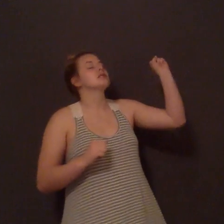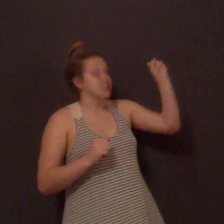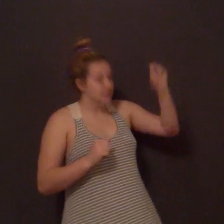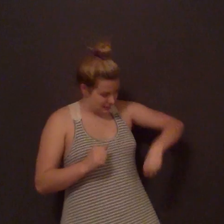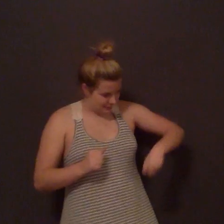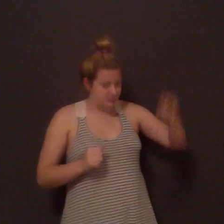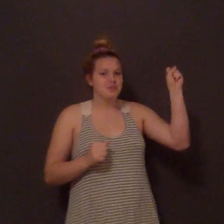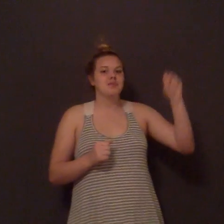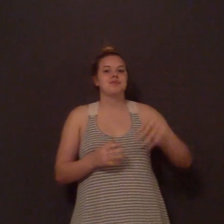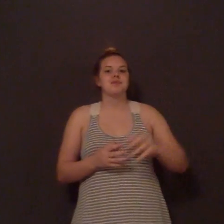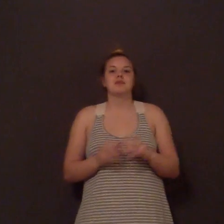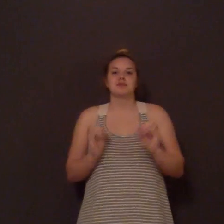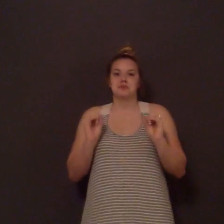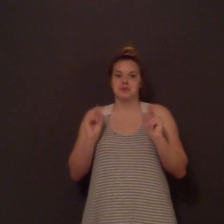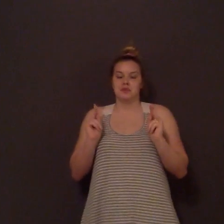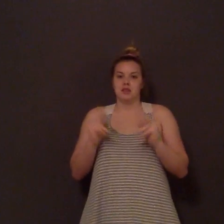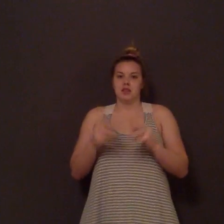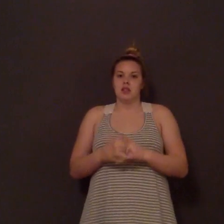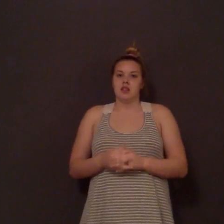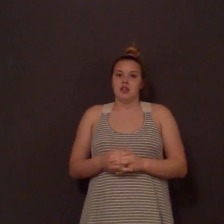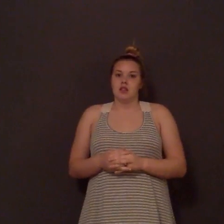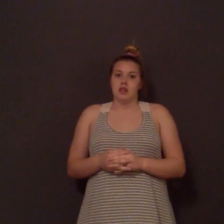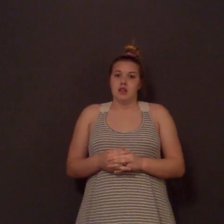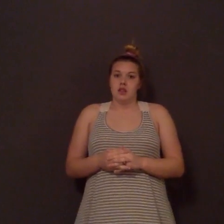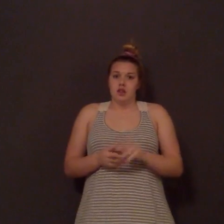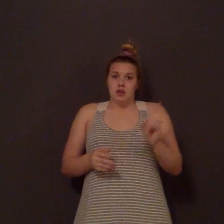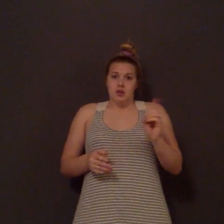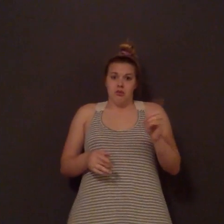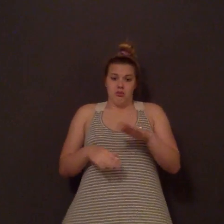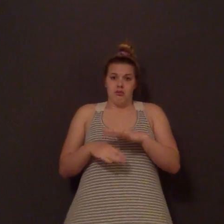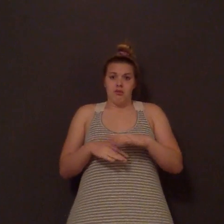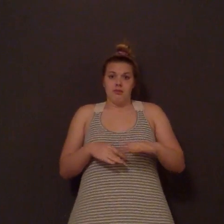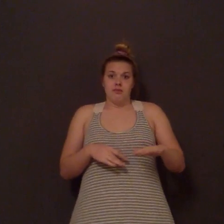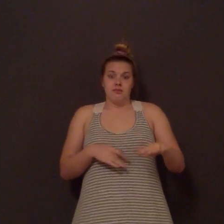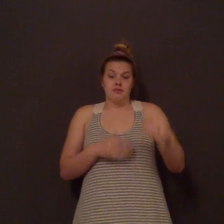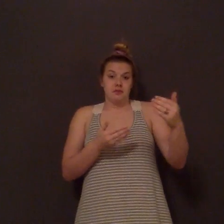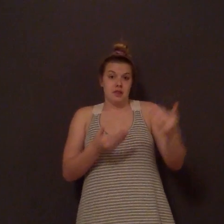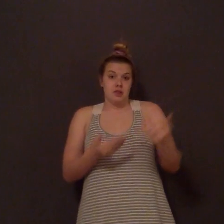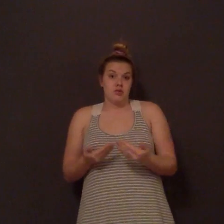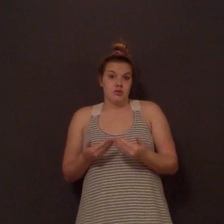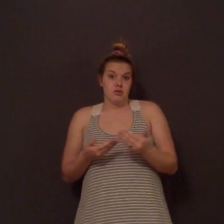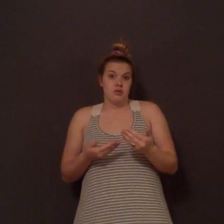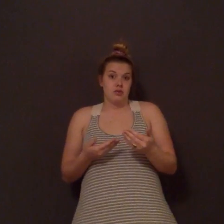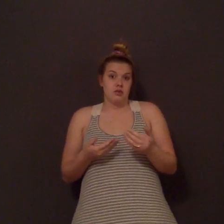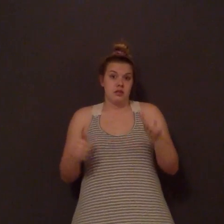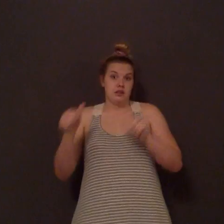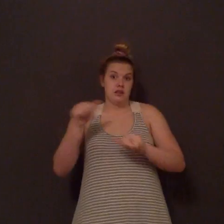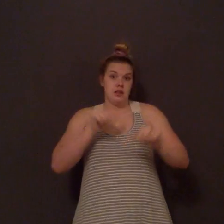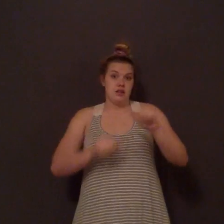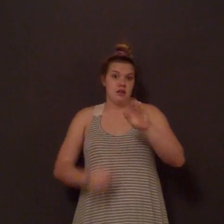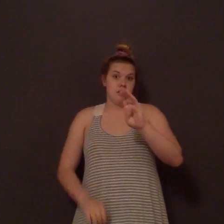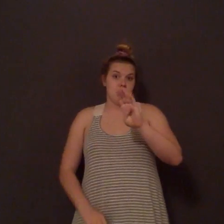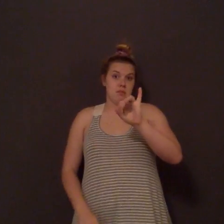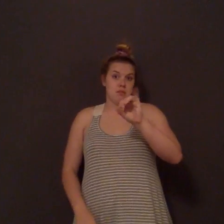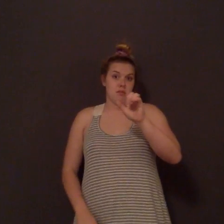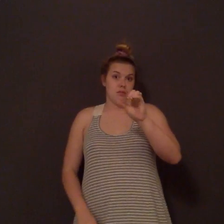go. If you're wondering what plane you're on, this is Introduction to Biology, where we will be studying life and its origins and all that